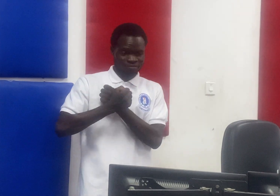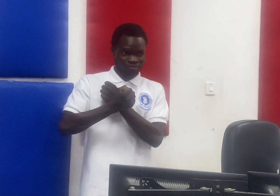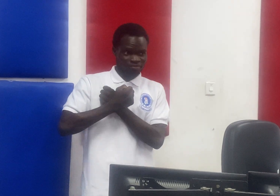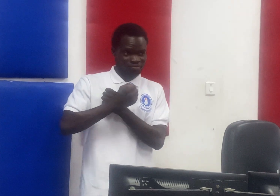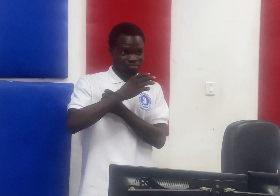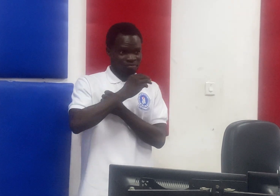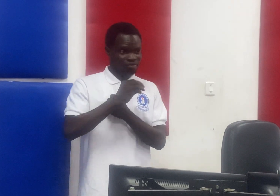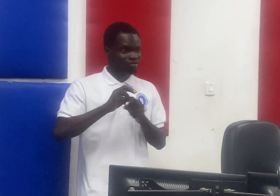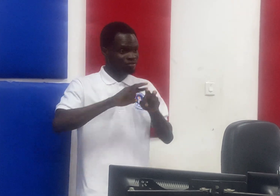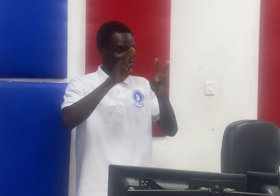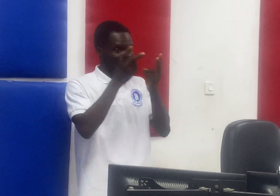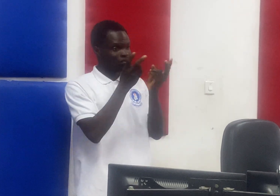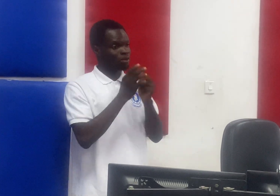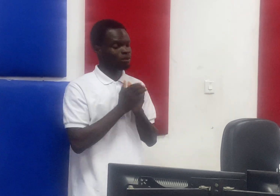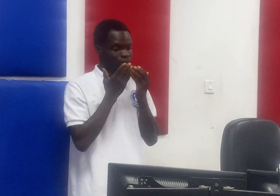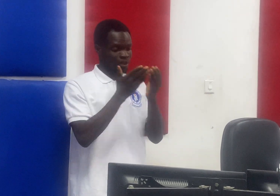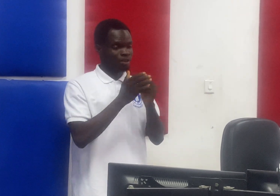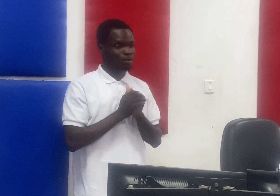valued. Thank you so much.